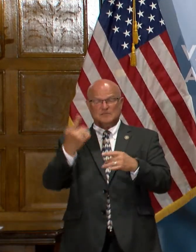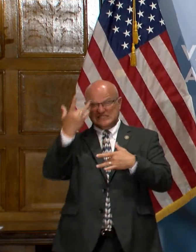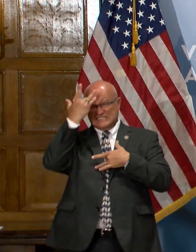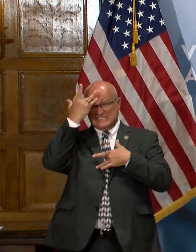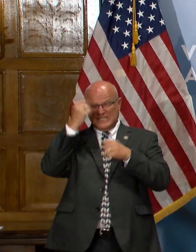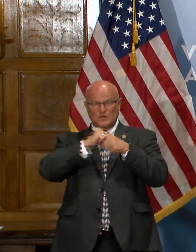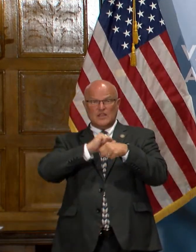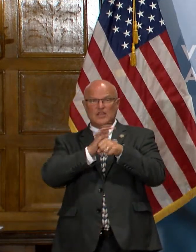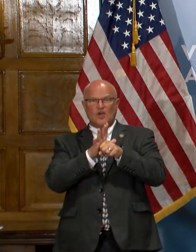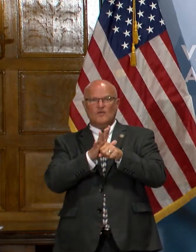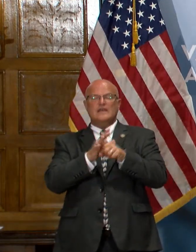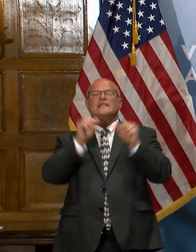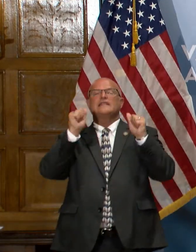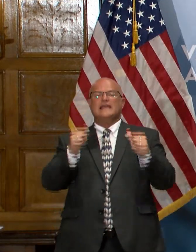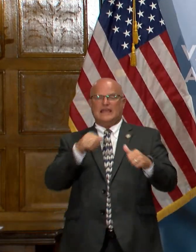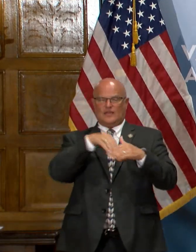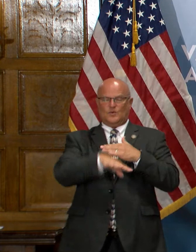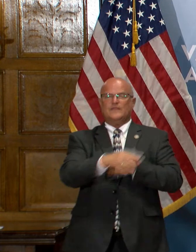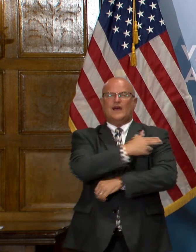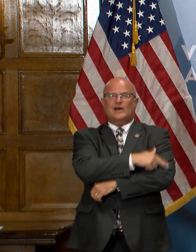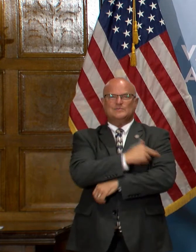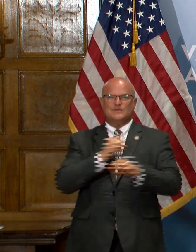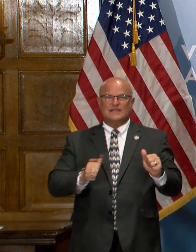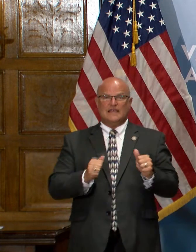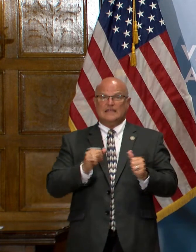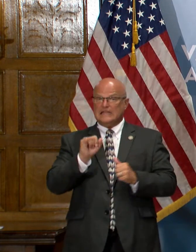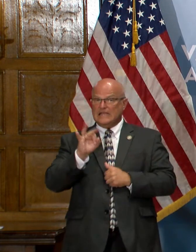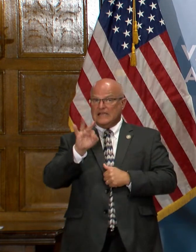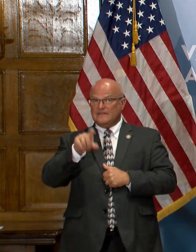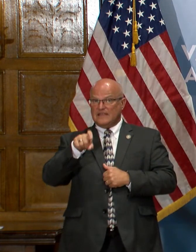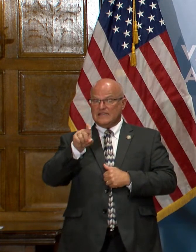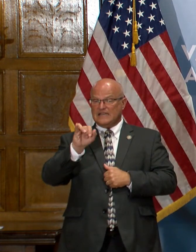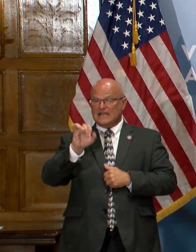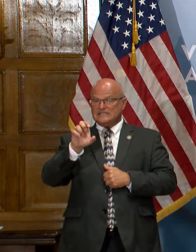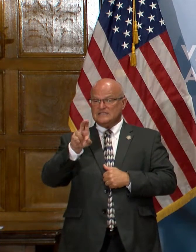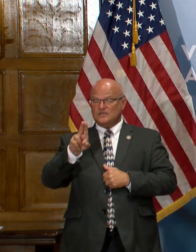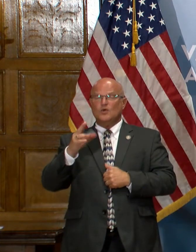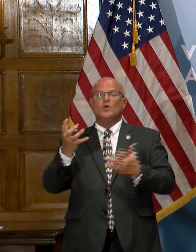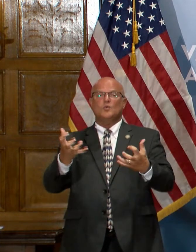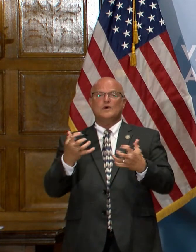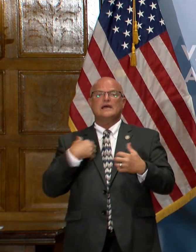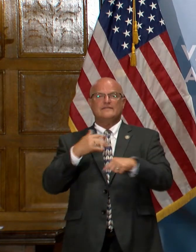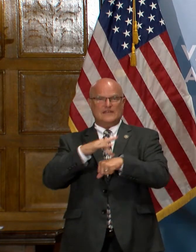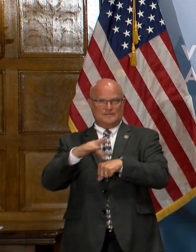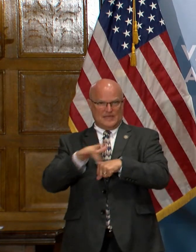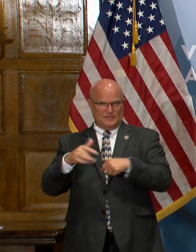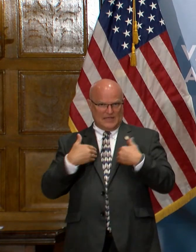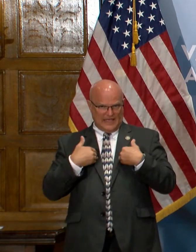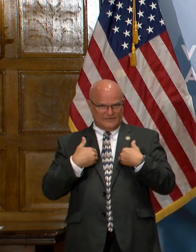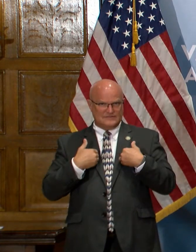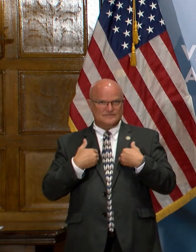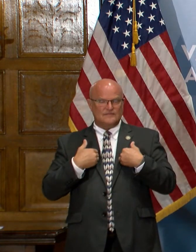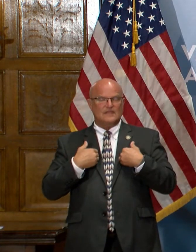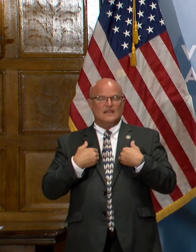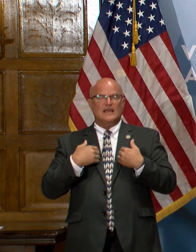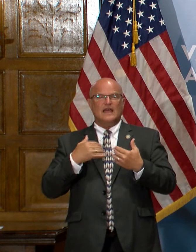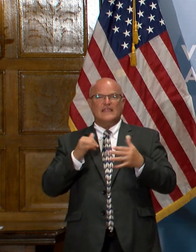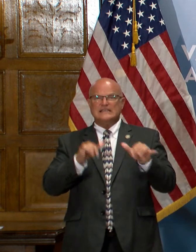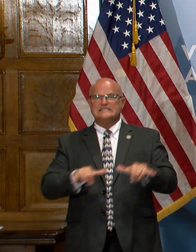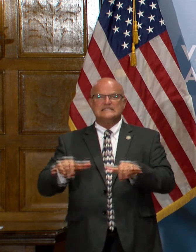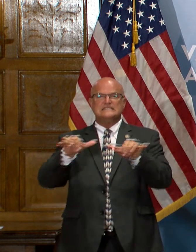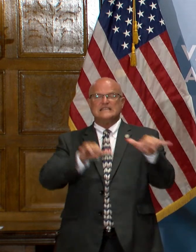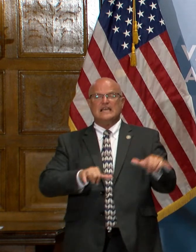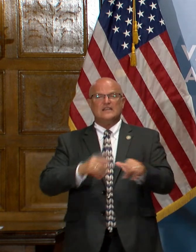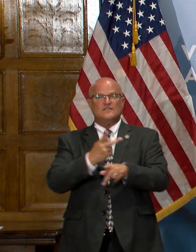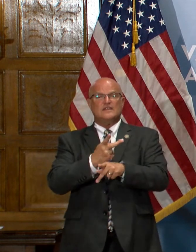sick with COVID, they have a hospital bed, and if they need ICU, that there's an ICU bed available. That is the standard of